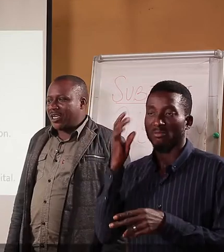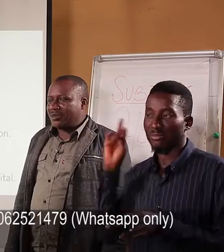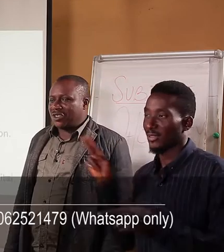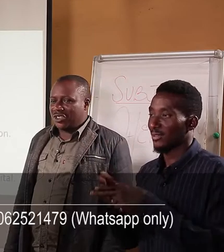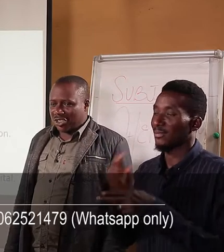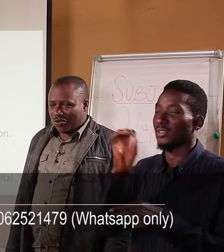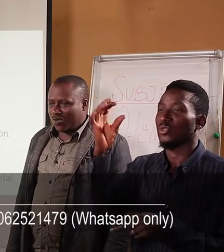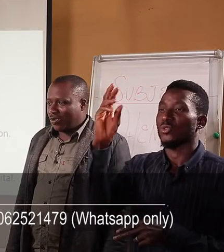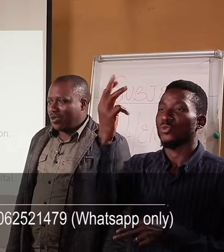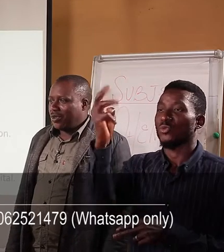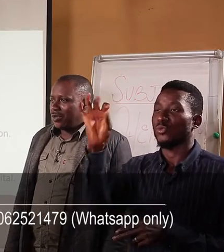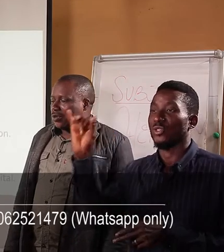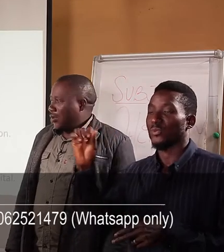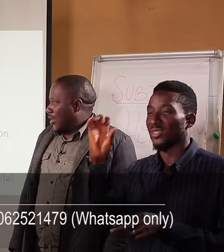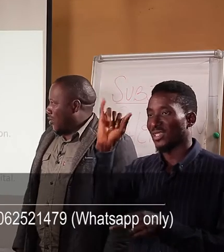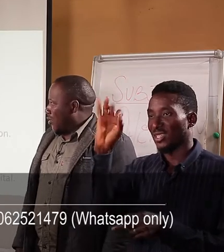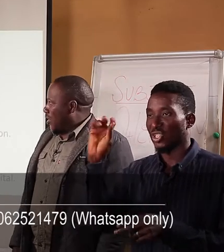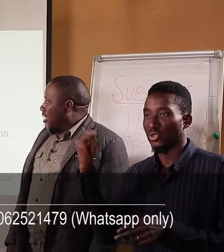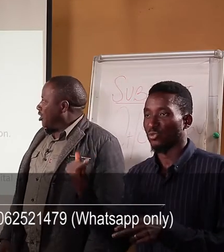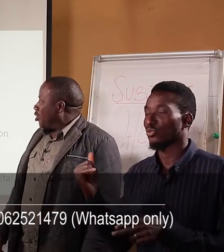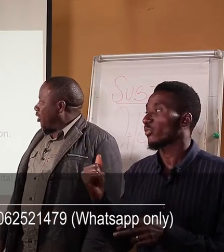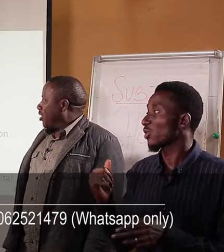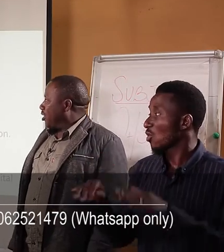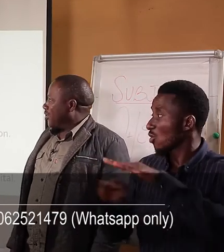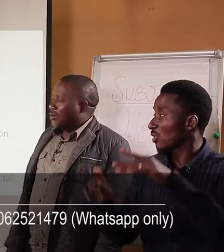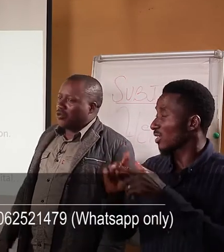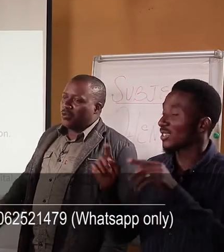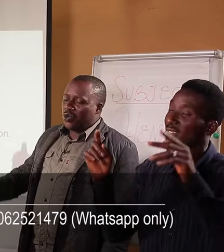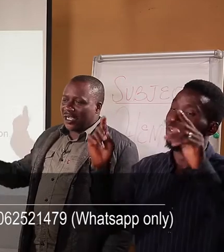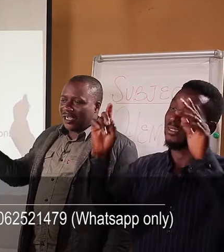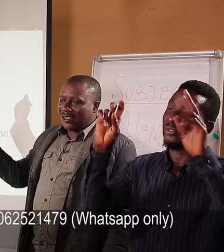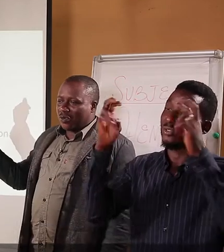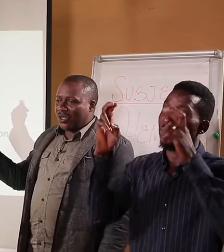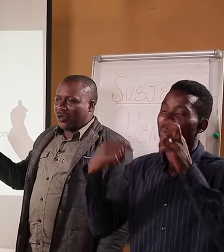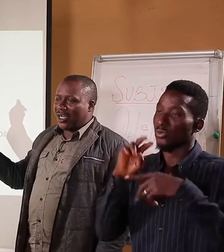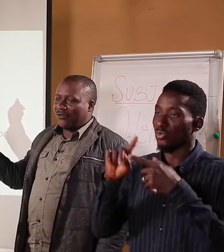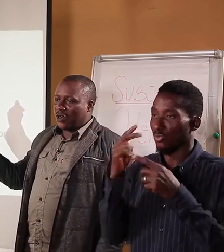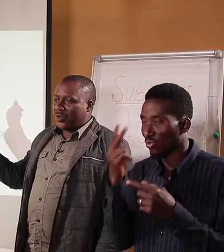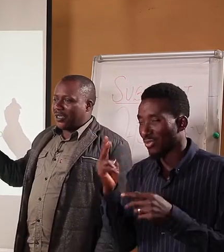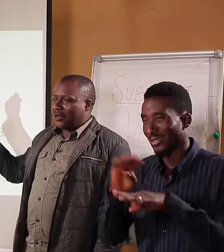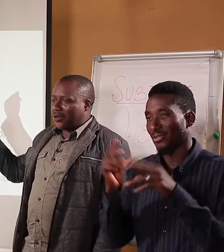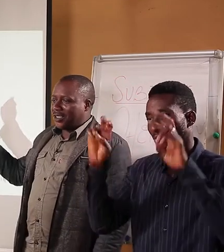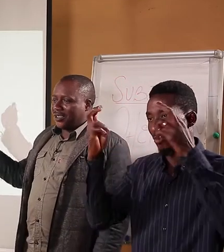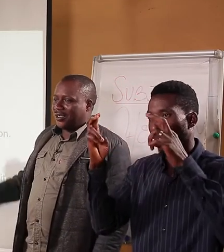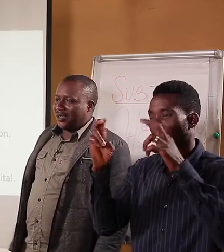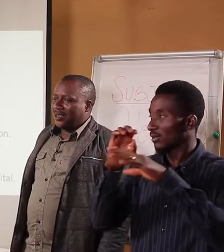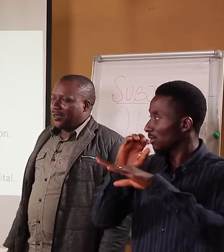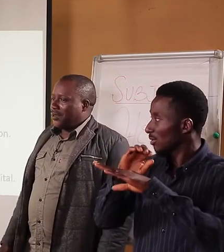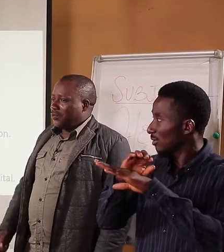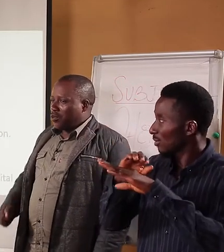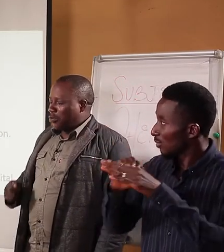is Williams Ishaku. Under this topic, we will be looking at the topic under the following